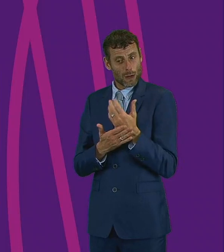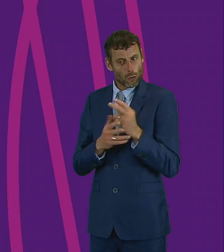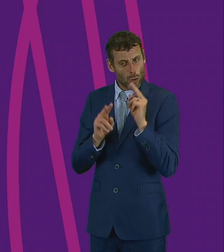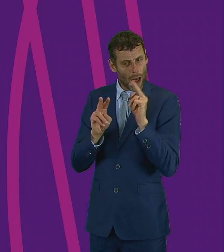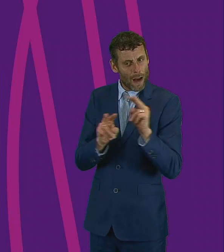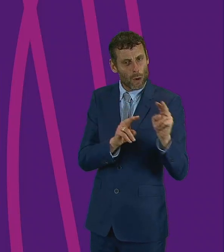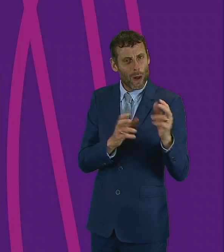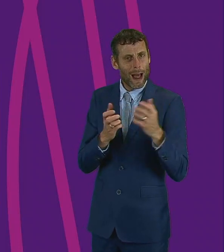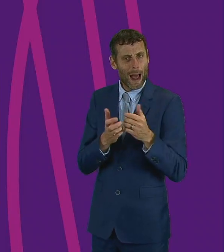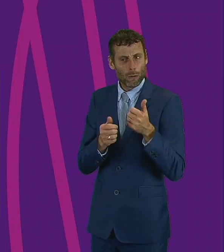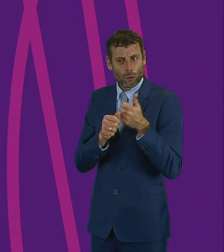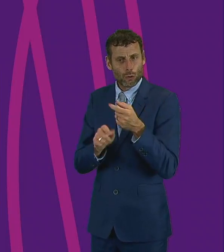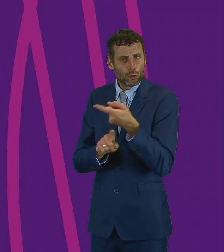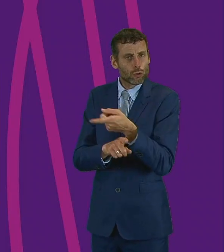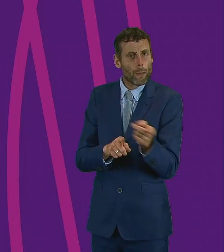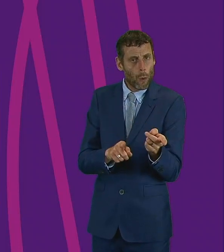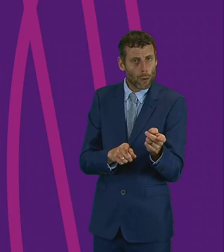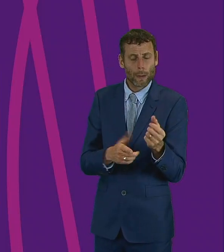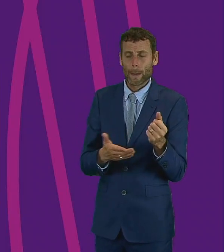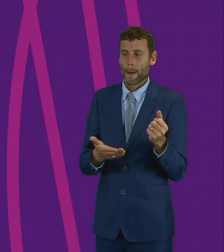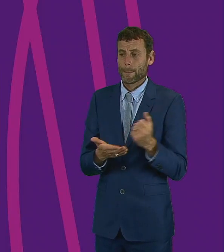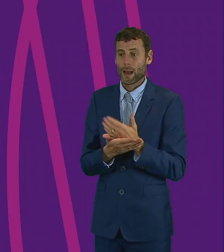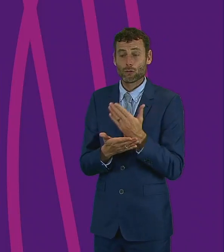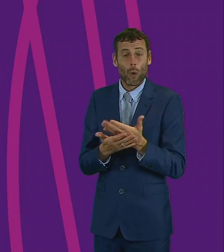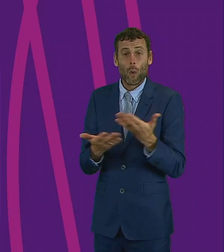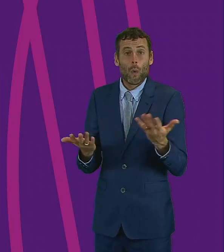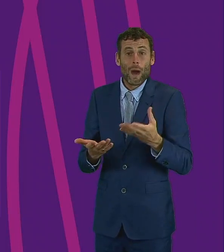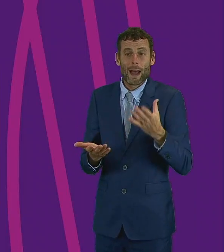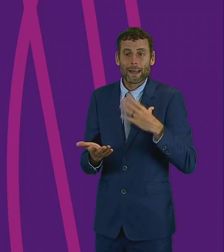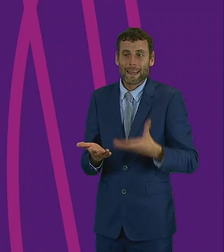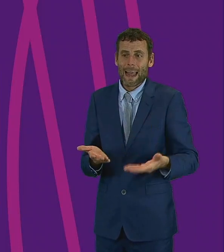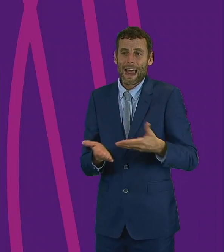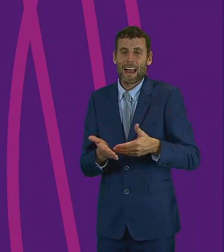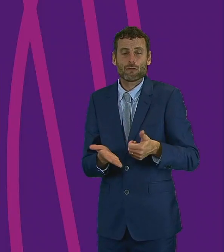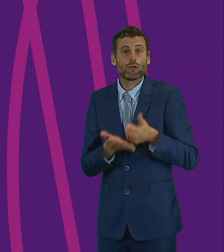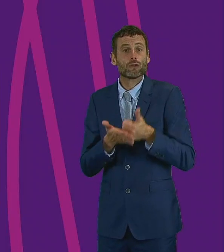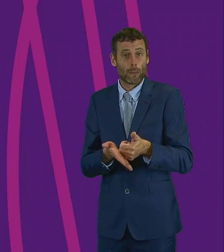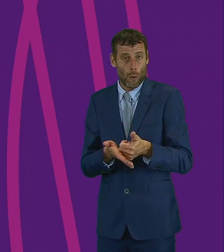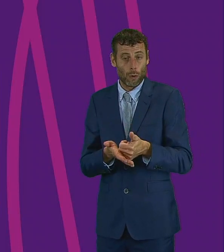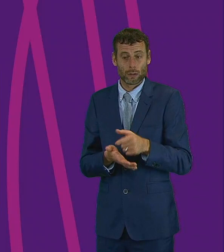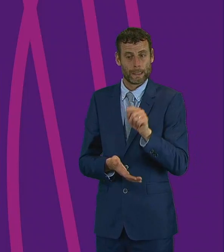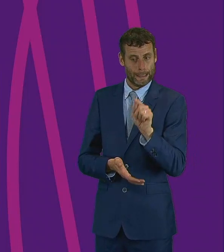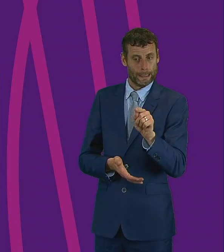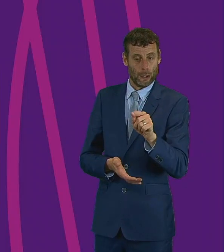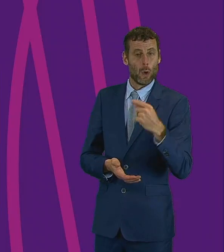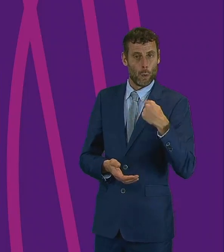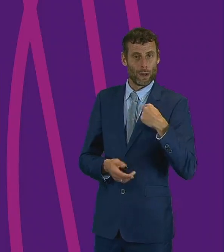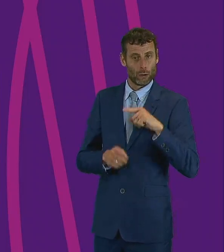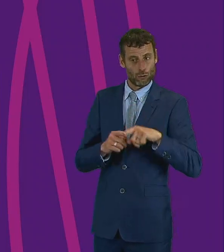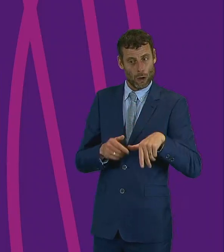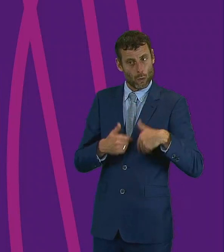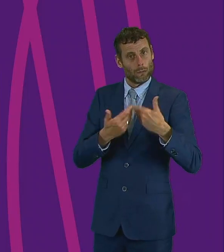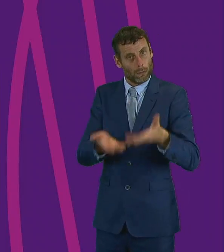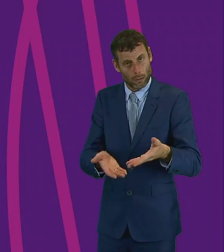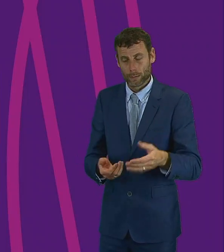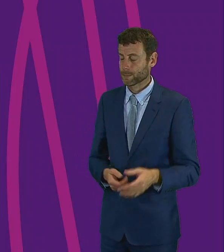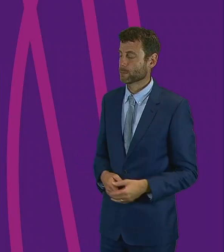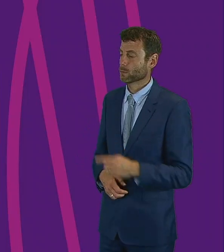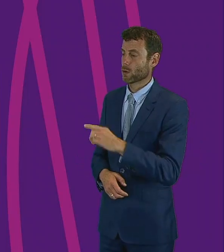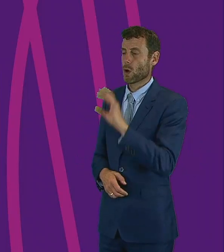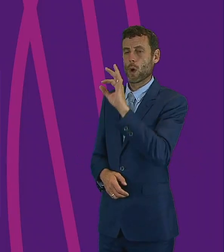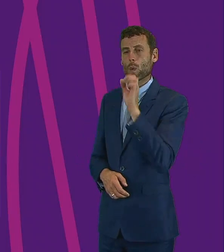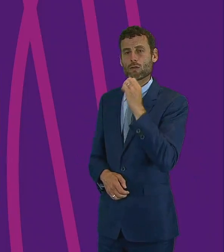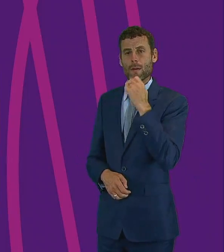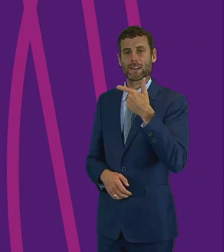that to ensure that where further support is required, if possible, we are able to provide it. Question number 7, Jackie